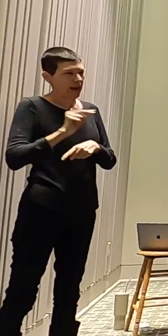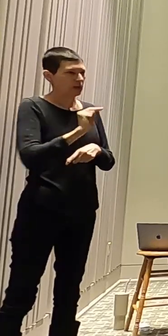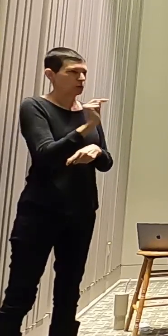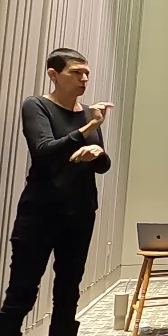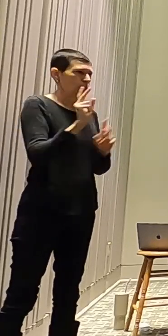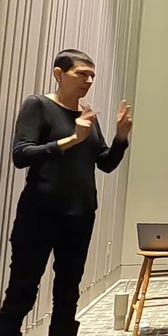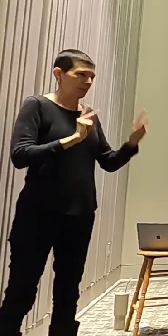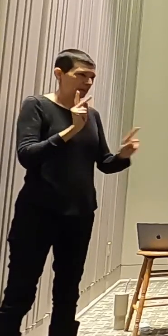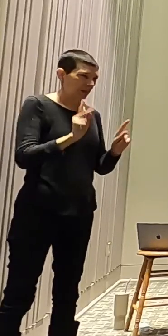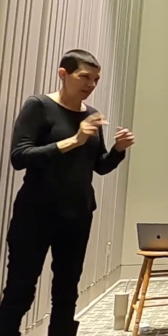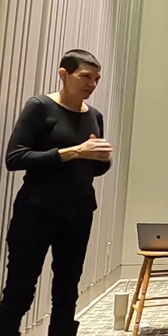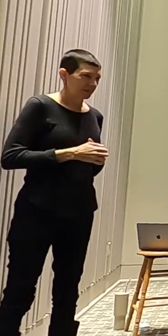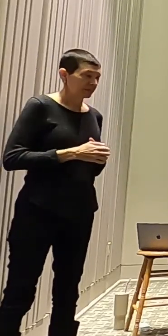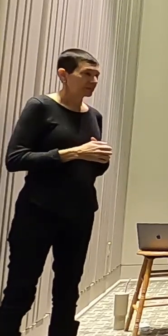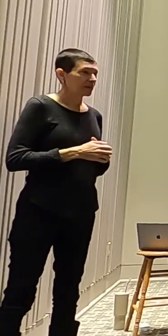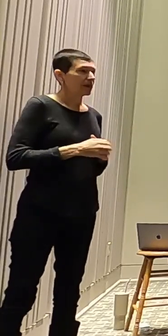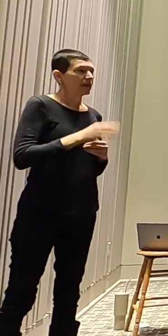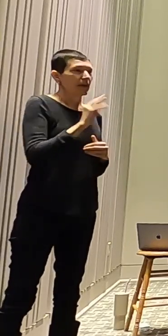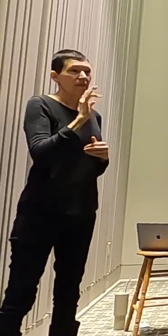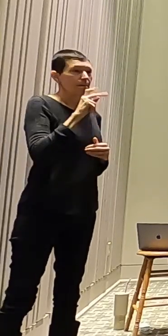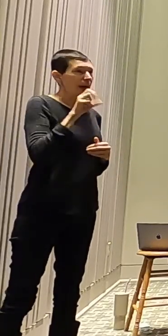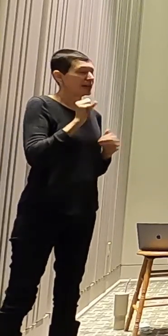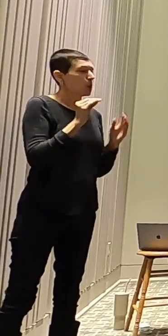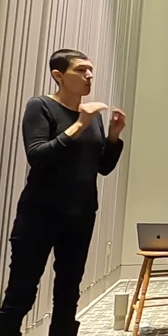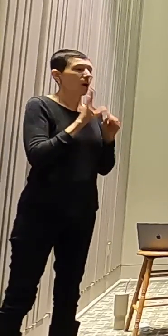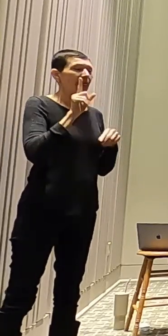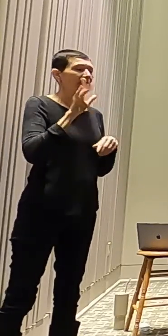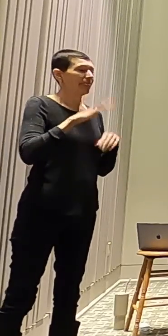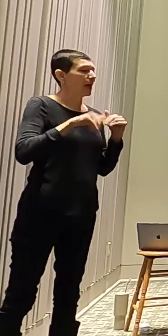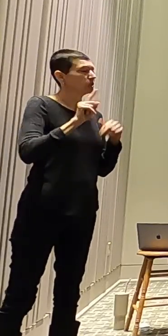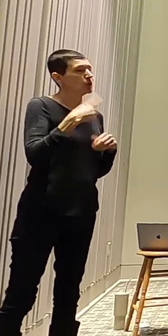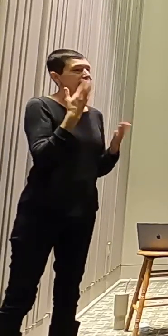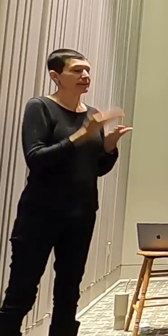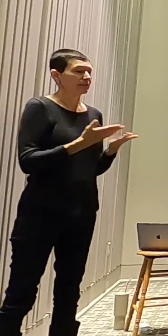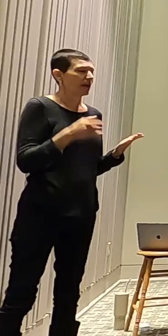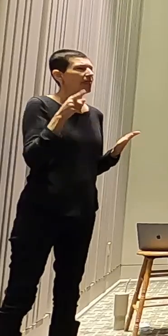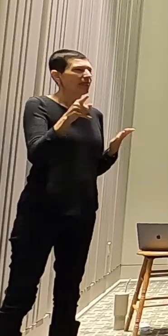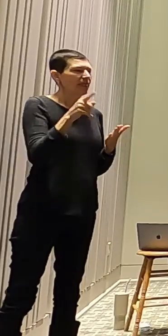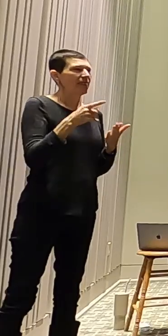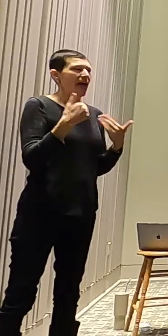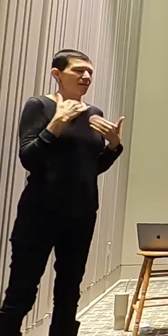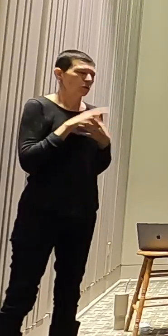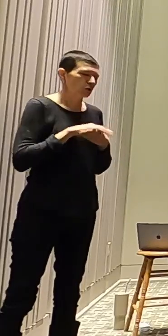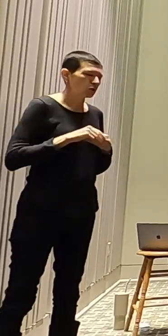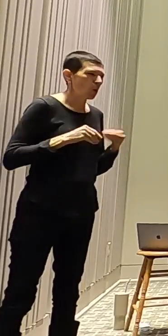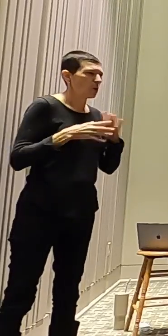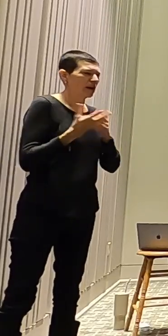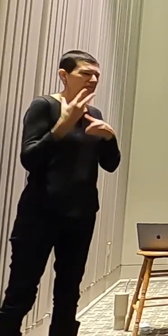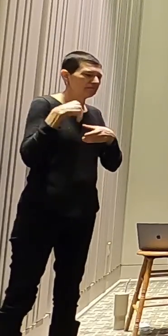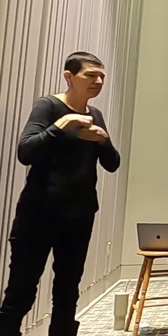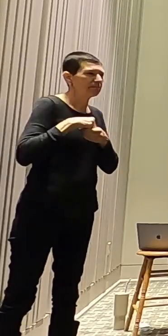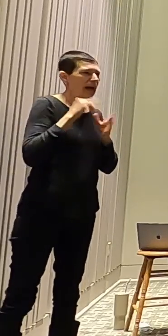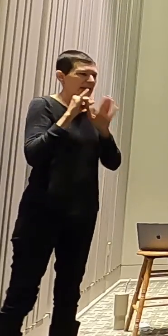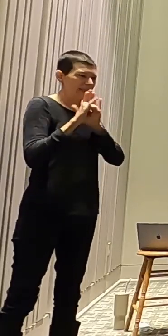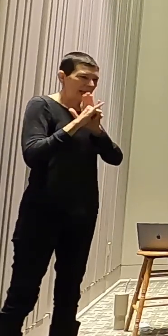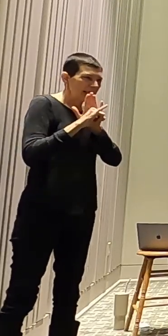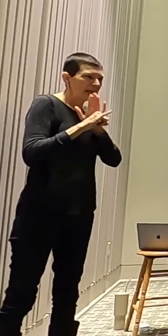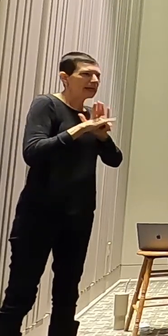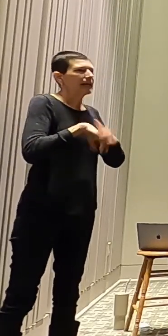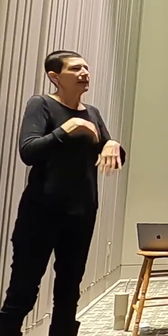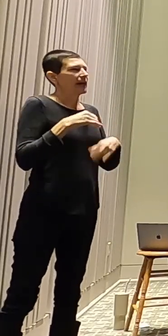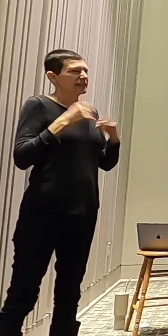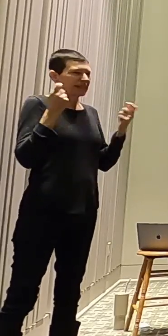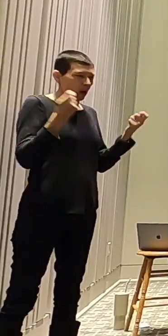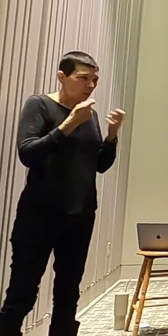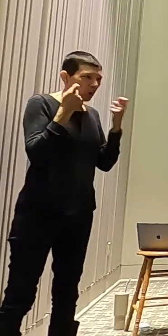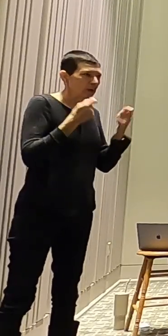Nuchinu people. The masks are more than just objects, as we've heard. They're vessels of story, resilience, identity, and ceremony,